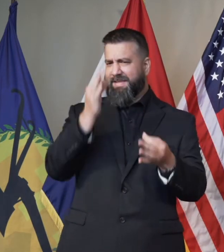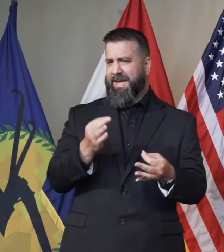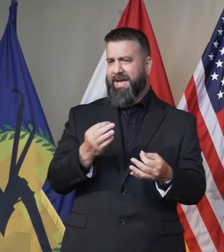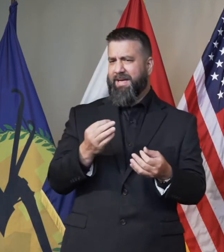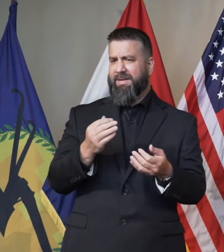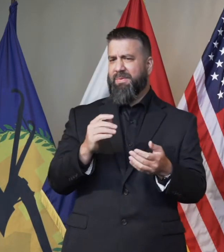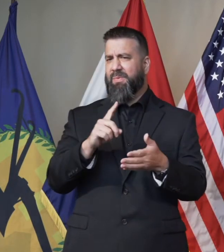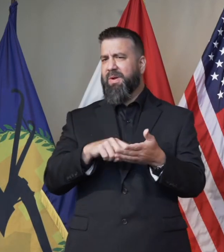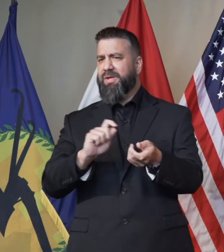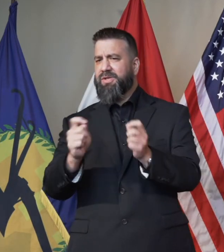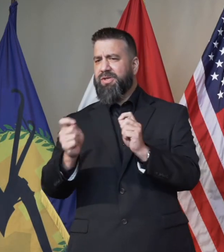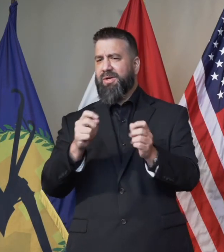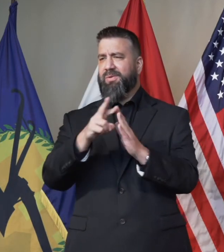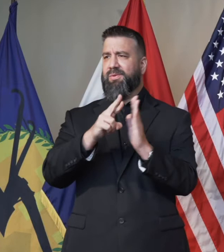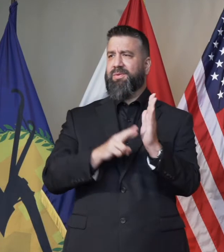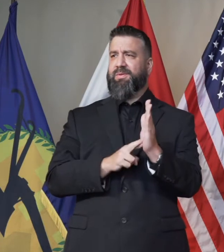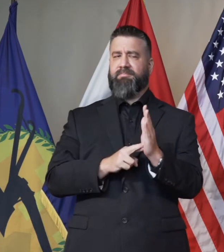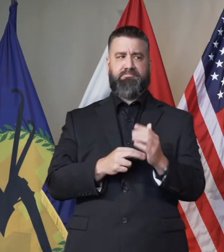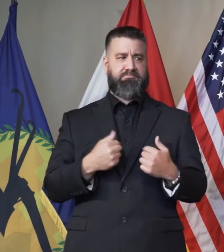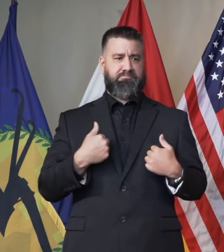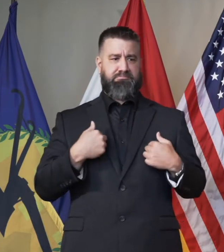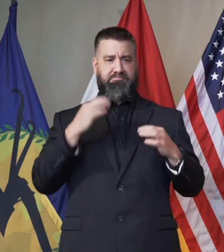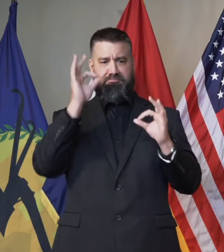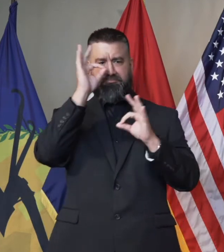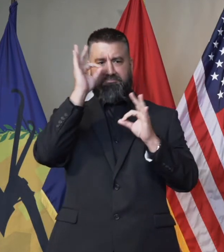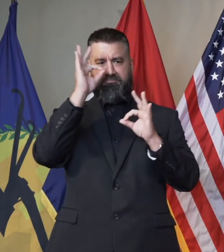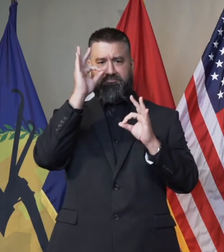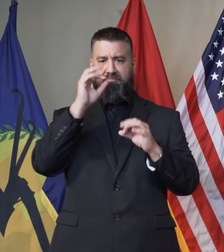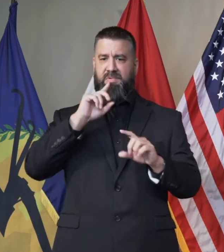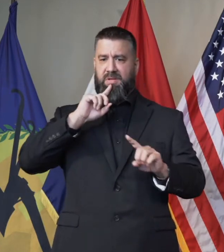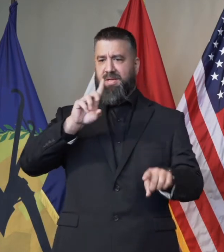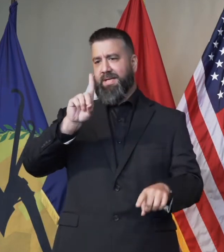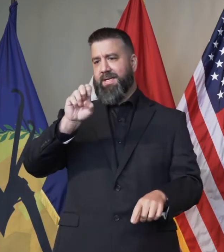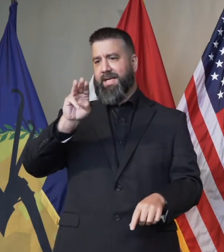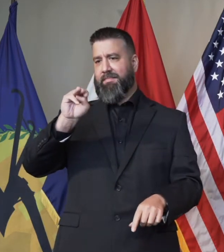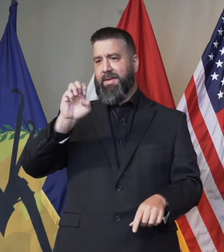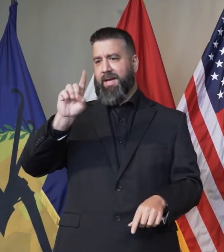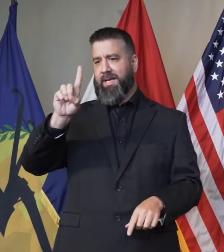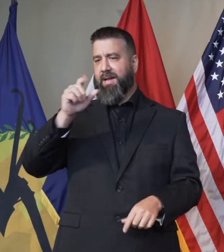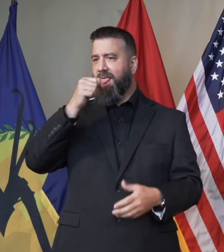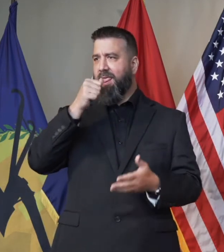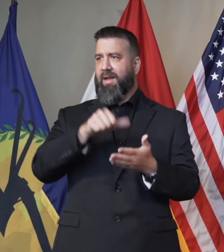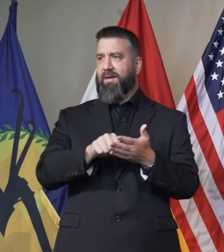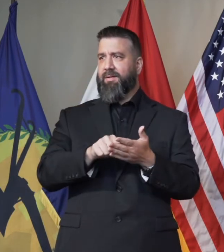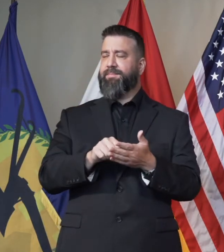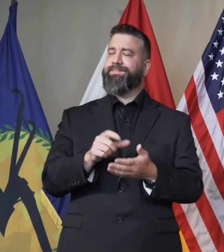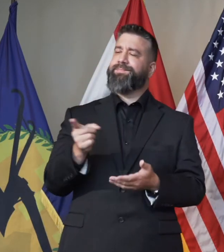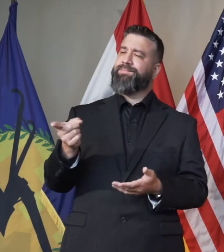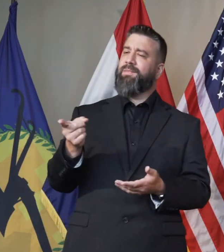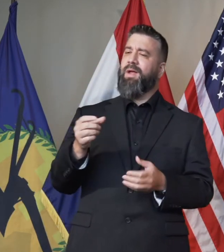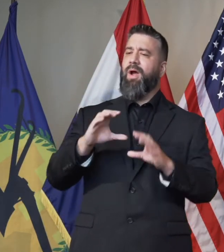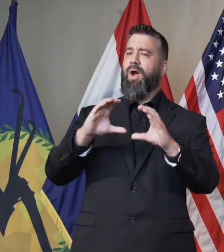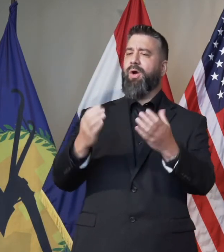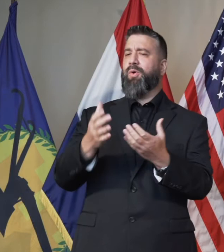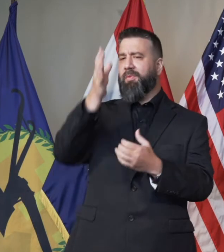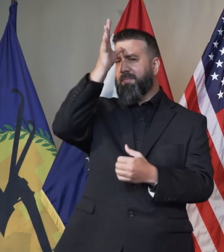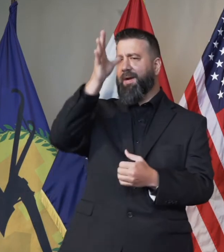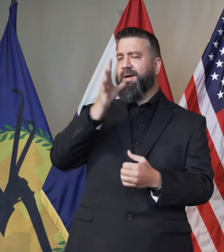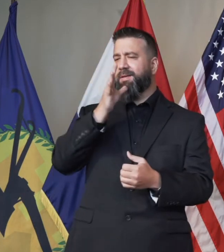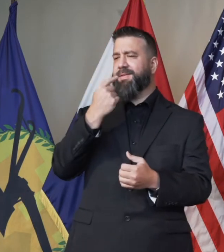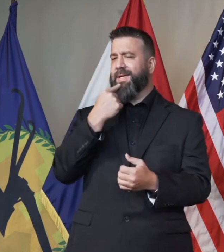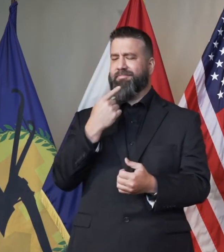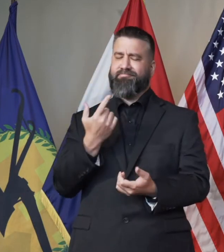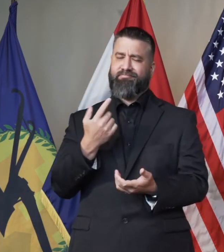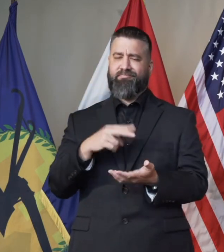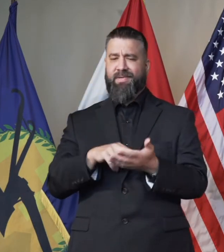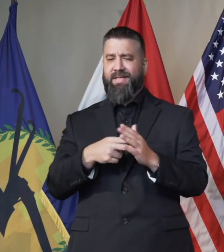the demand letter. I think they're a group of parents, they were saying that this basically was different when it came